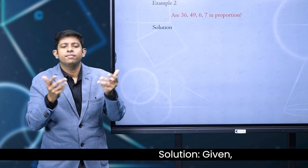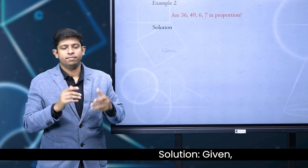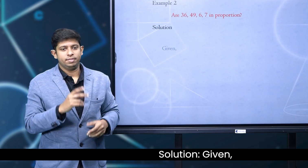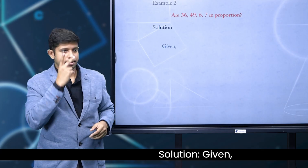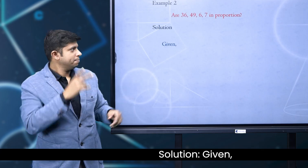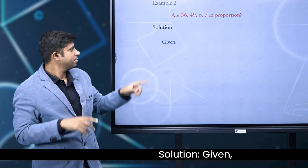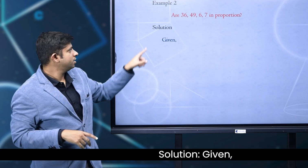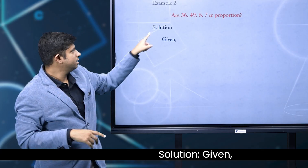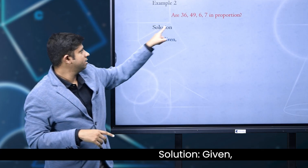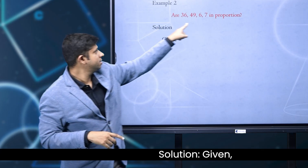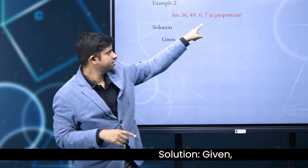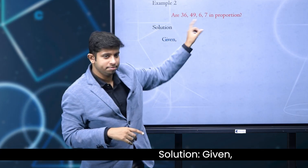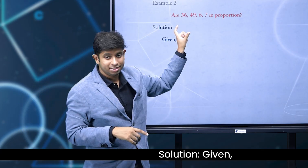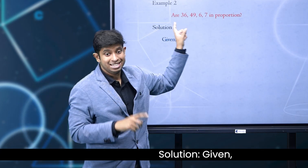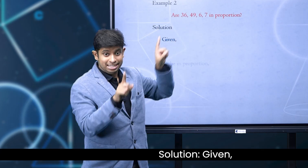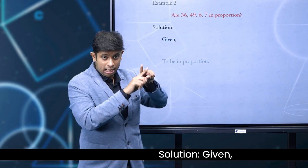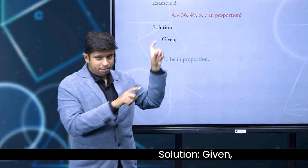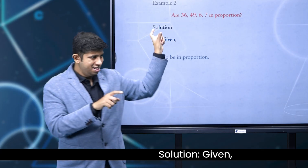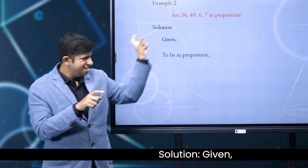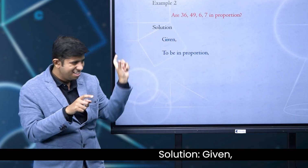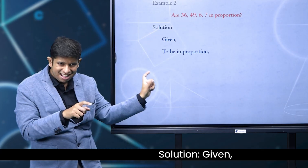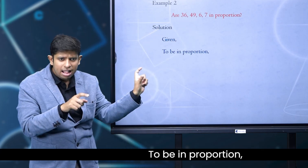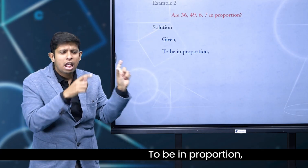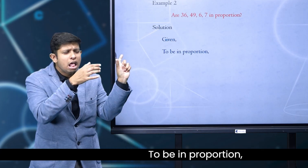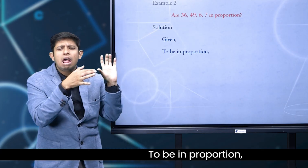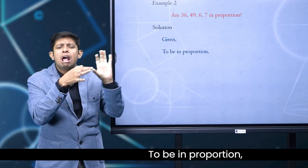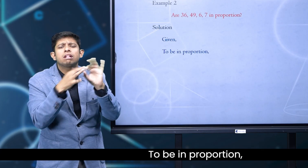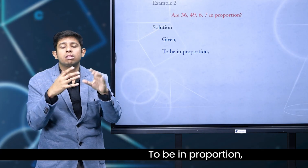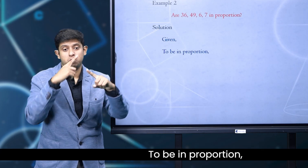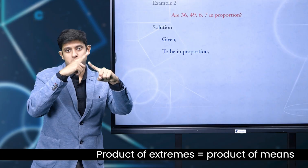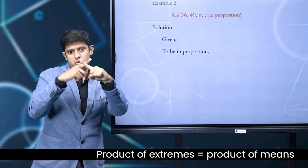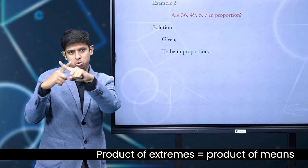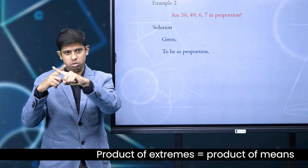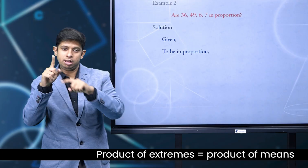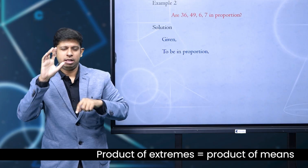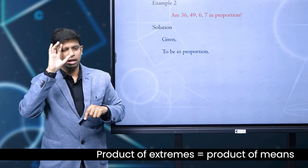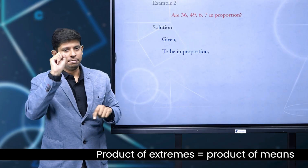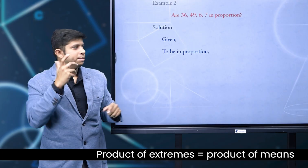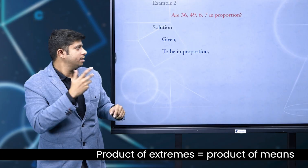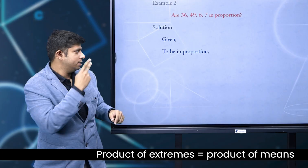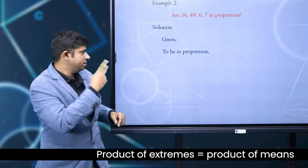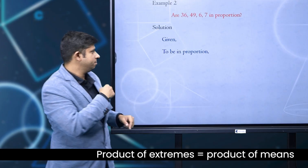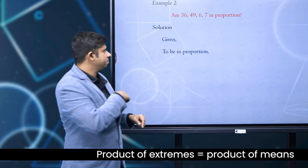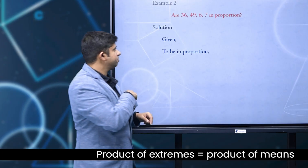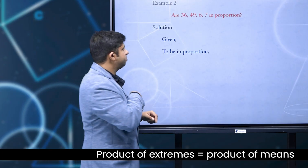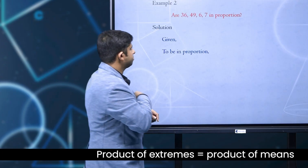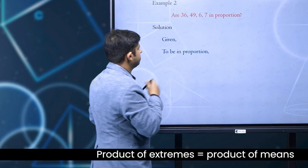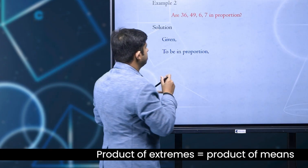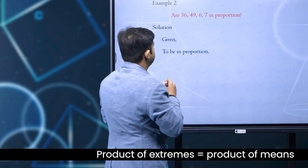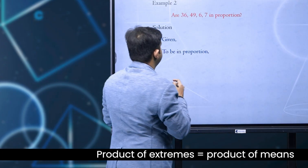Solution. Given. To be in proportion, product of extremes equals to product of means.